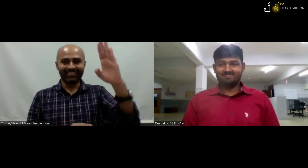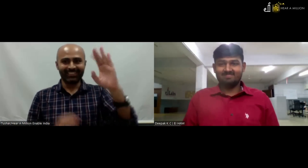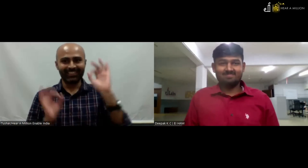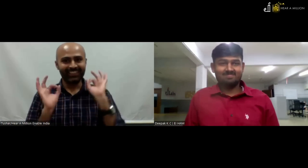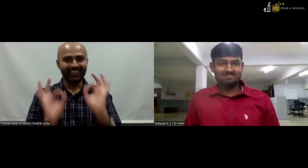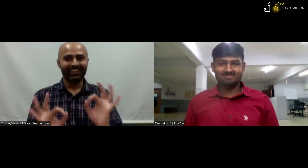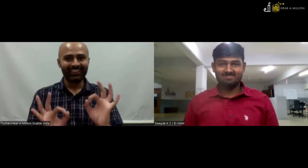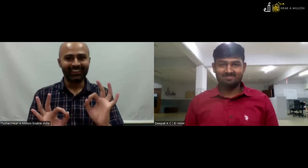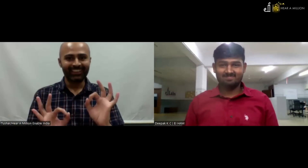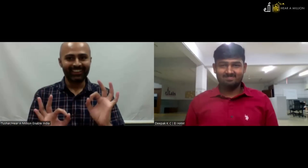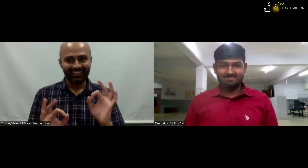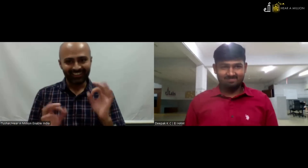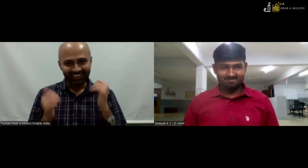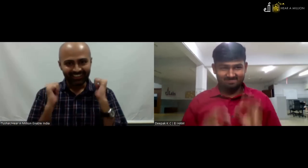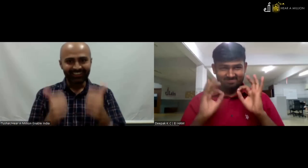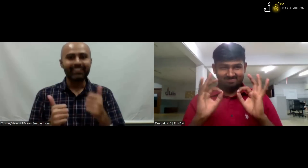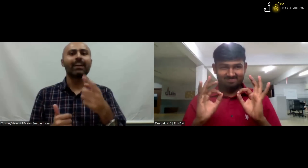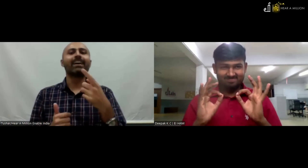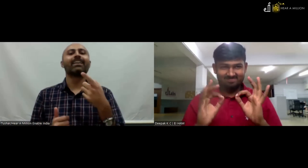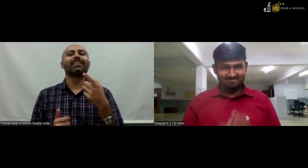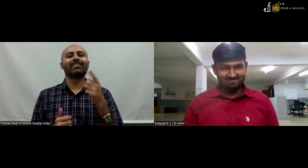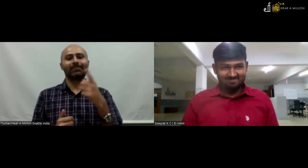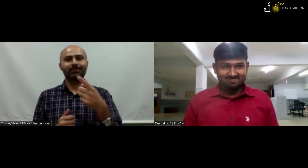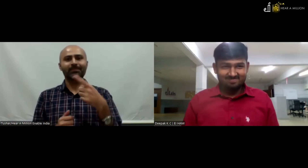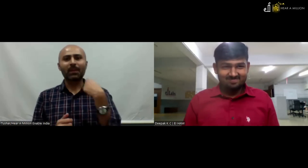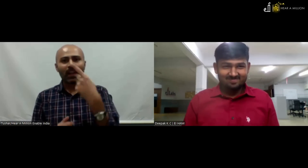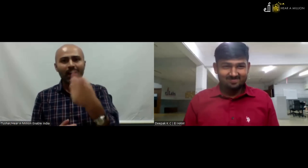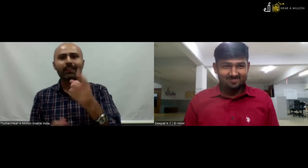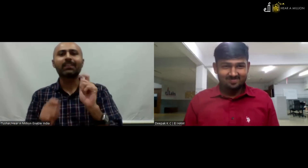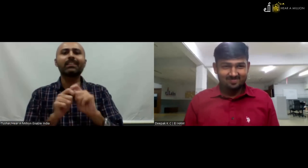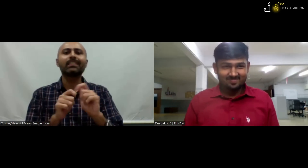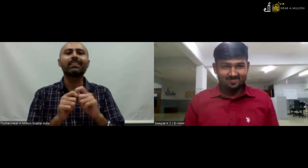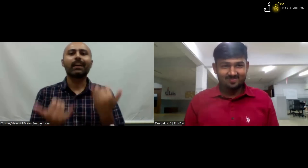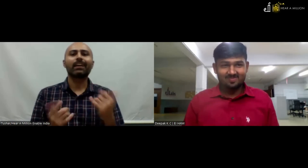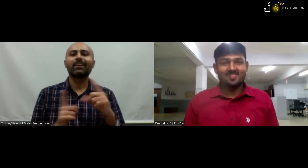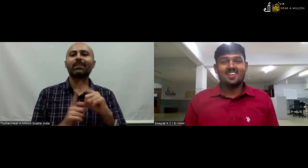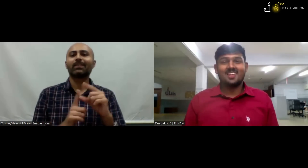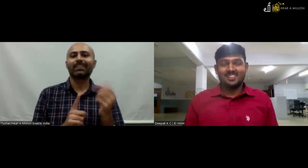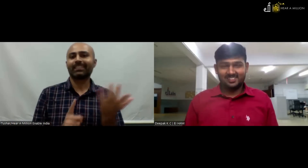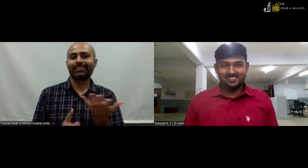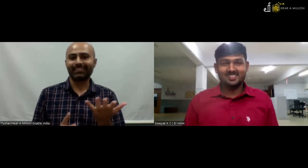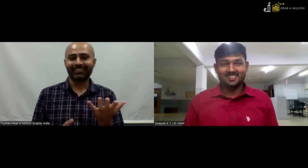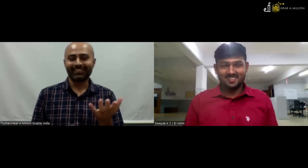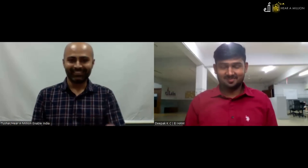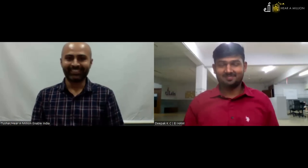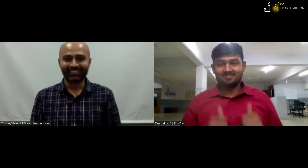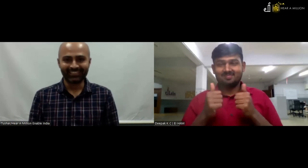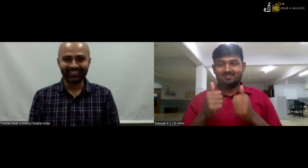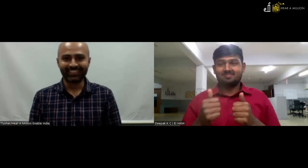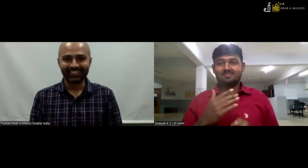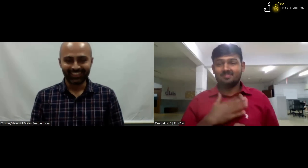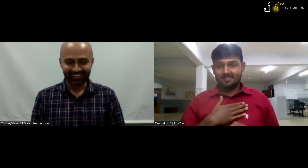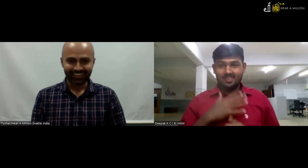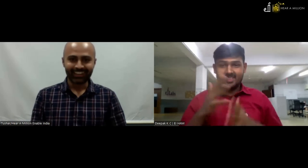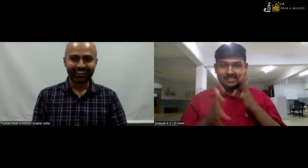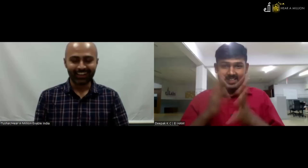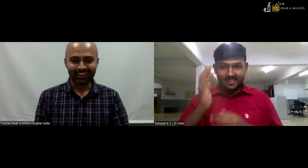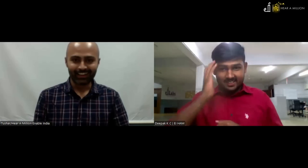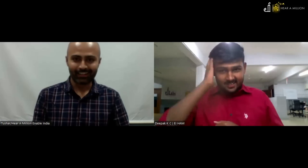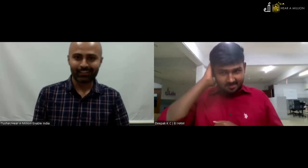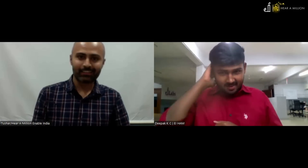Hello. Good to see you. All well, Deepak? Can you please give us your background? Who are you? What do you